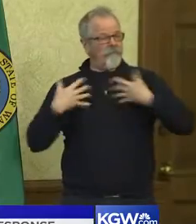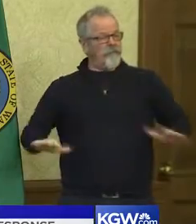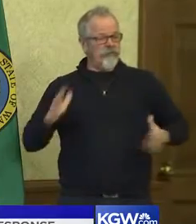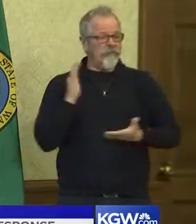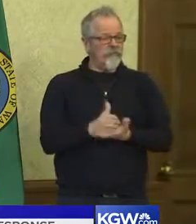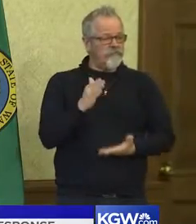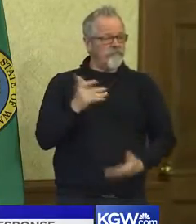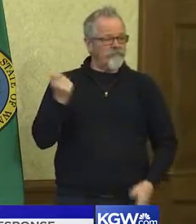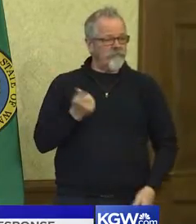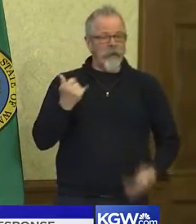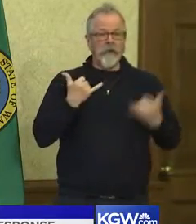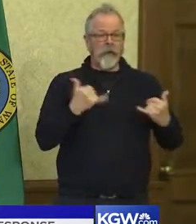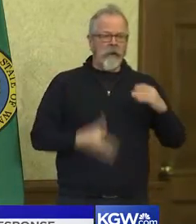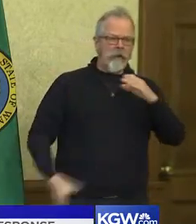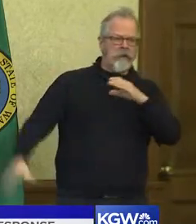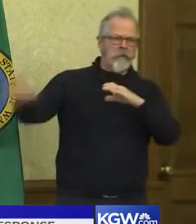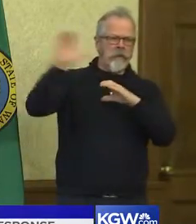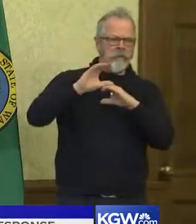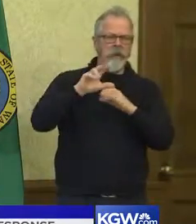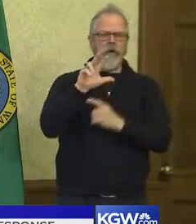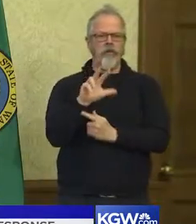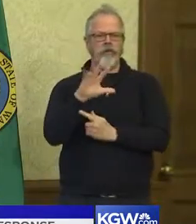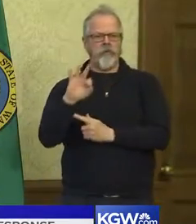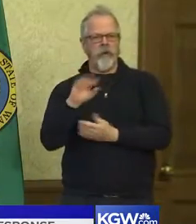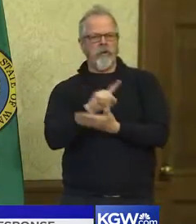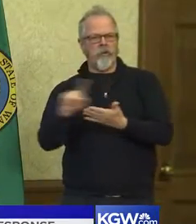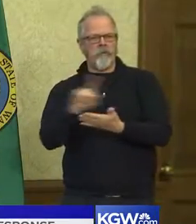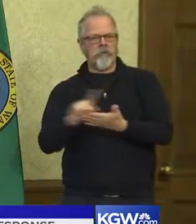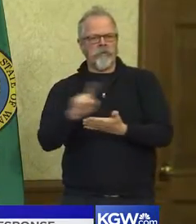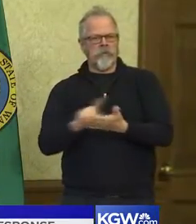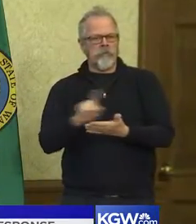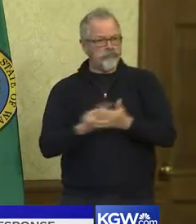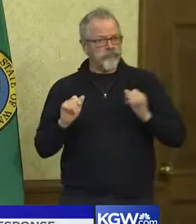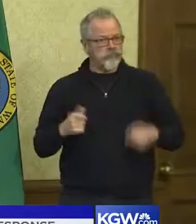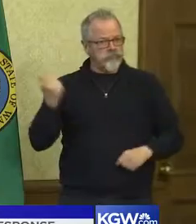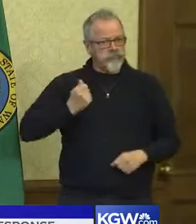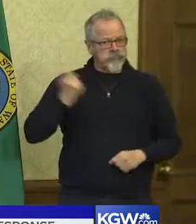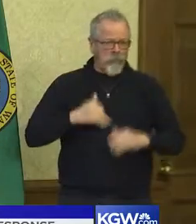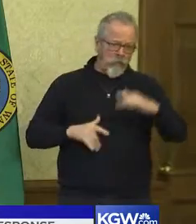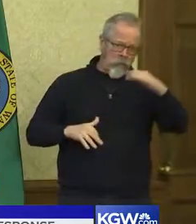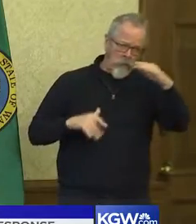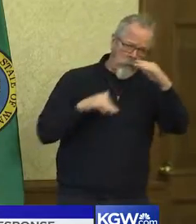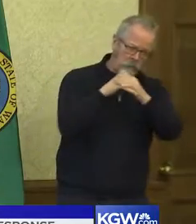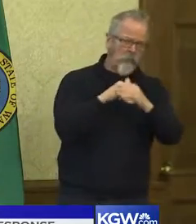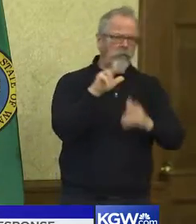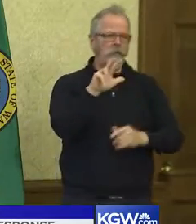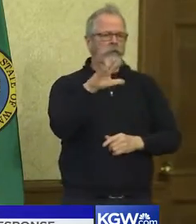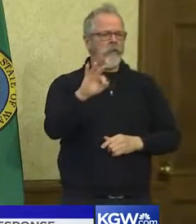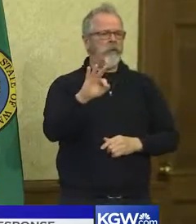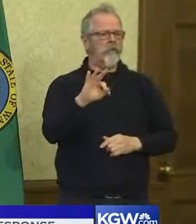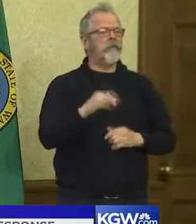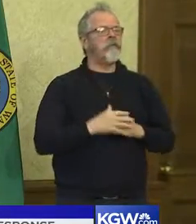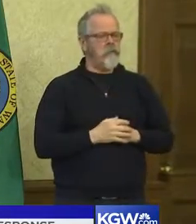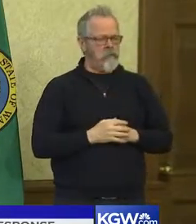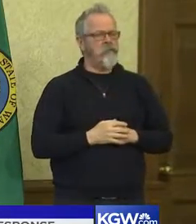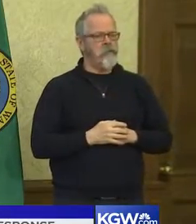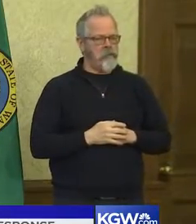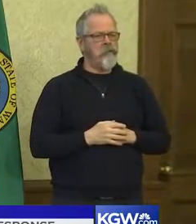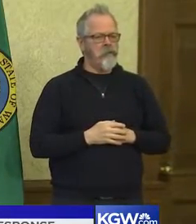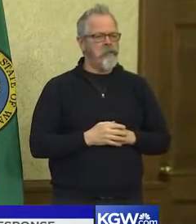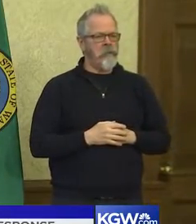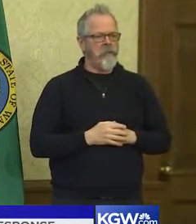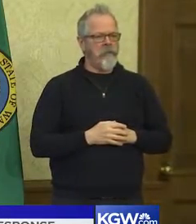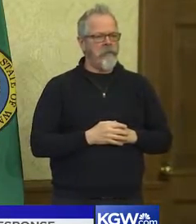benefits retroactive to the date of eligibility. So In terms of turning this on, we're going to have